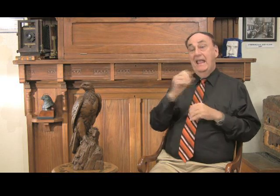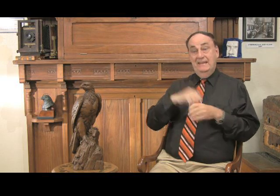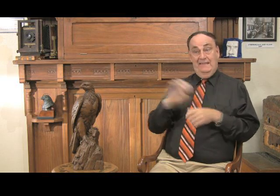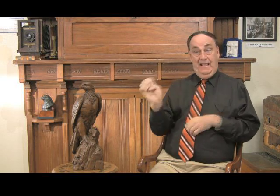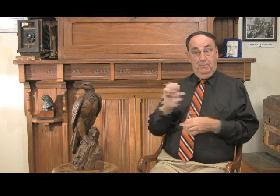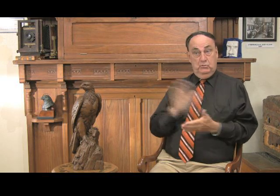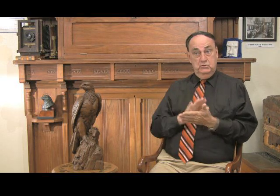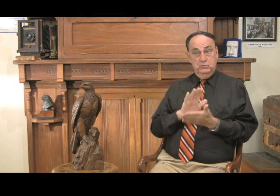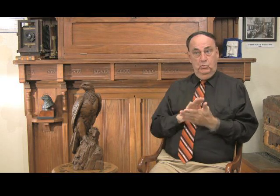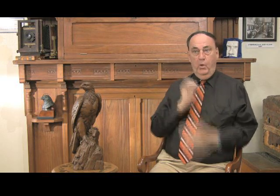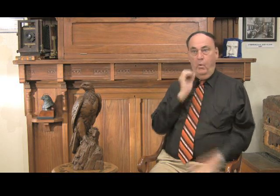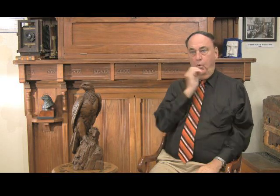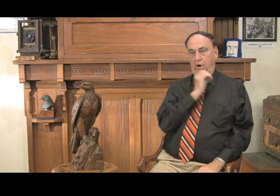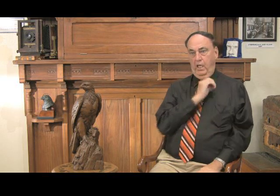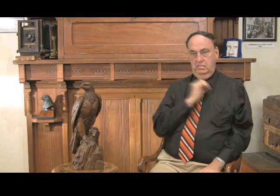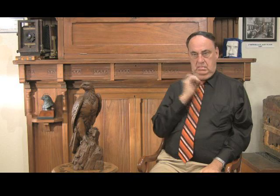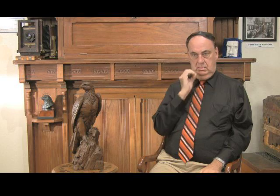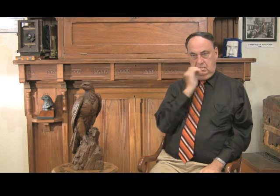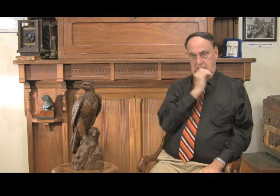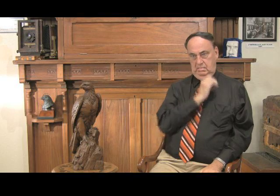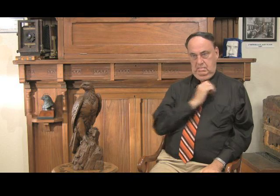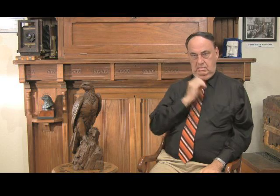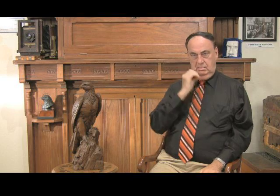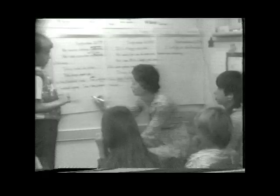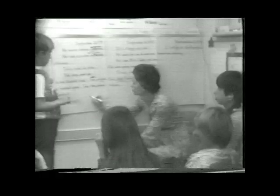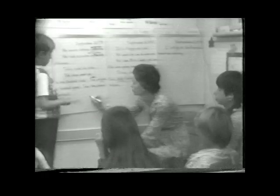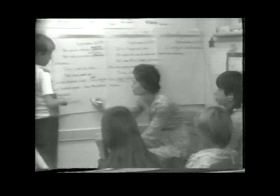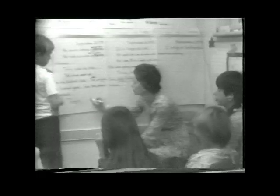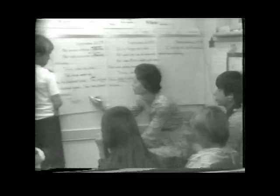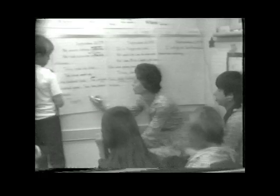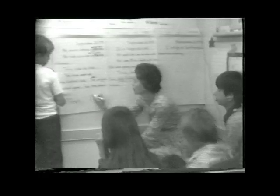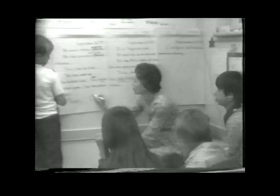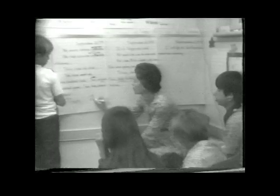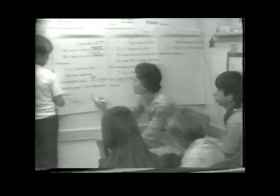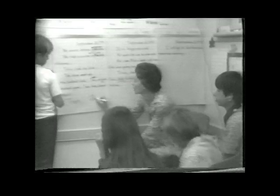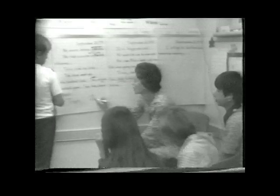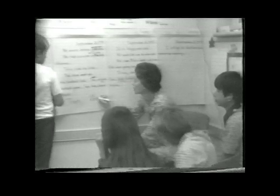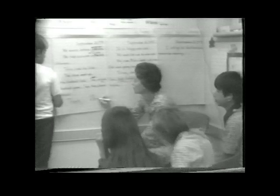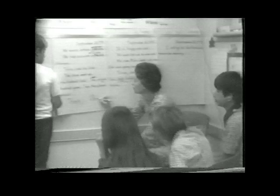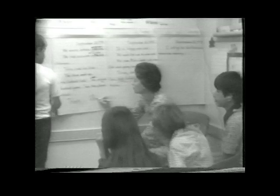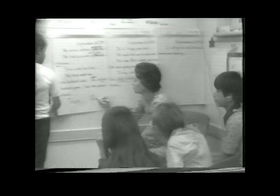SynCom, and the elementary school was oral.